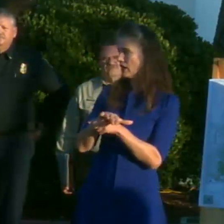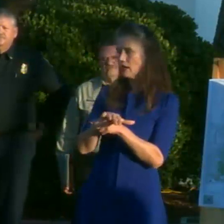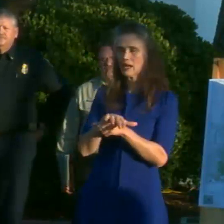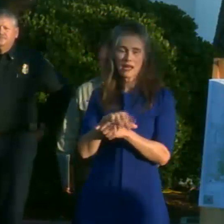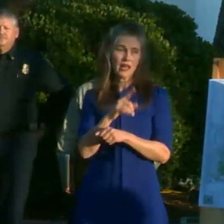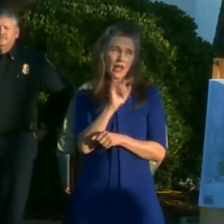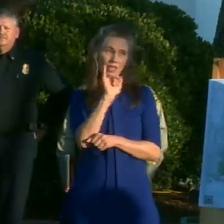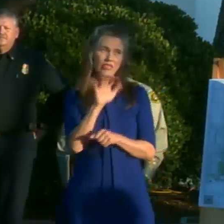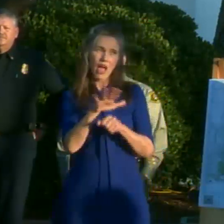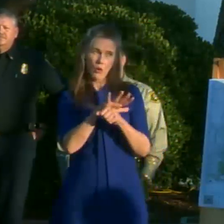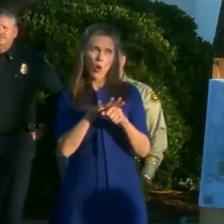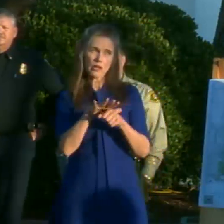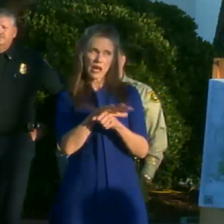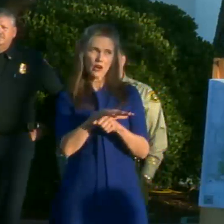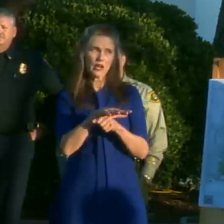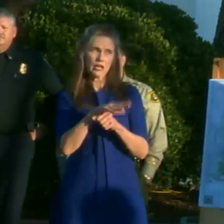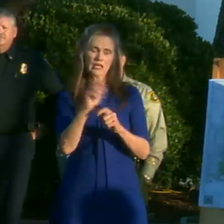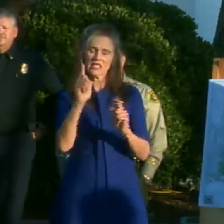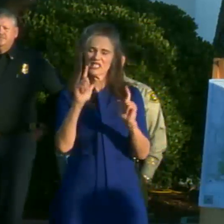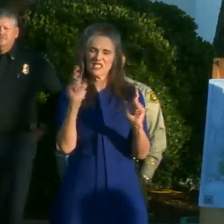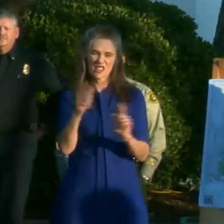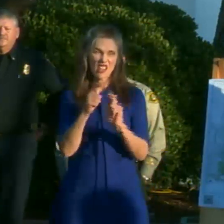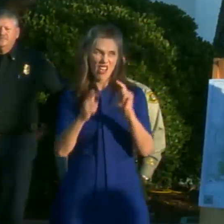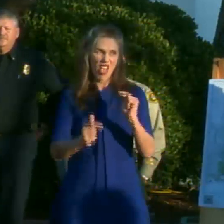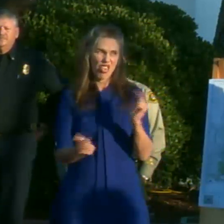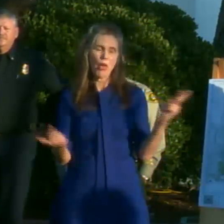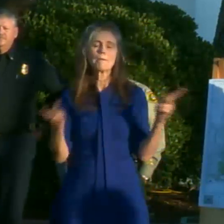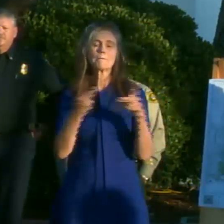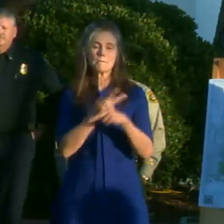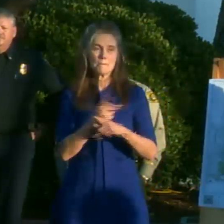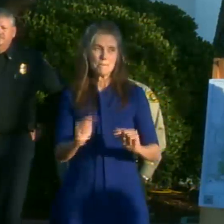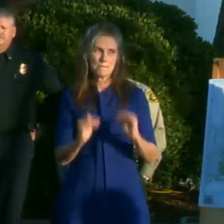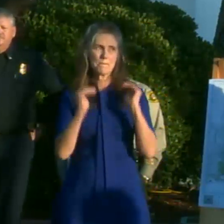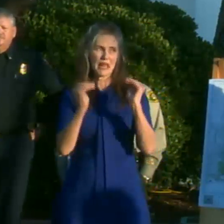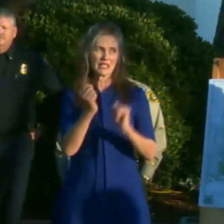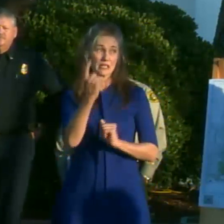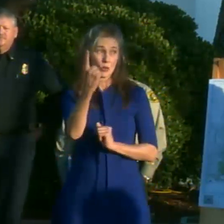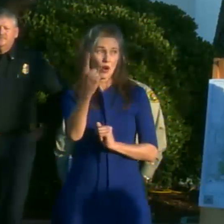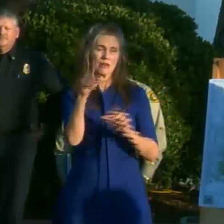that one area is the biggest issue. We still have areas